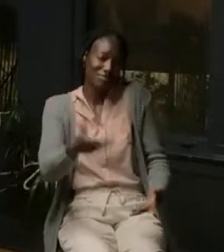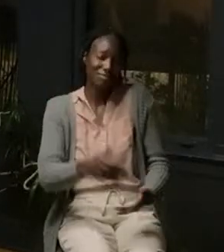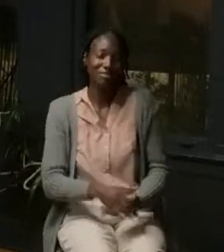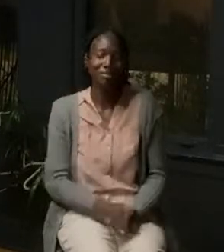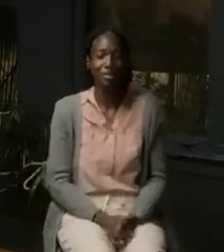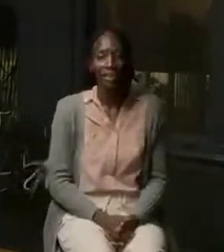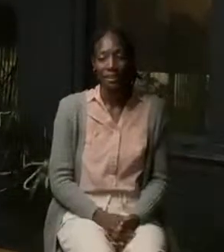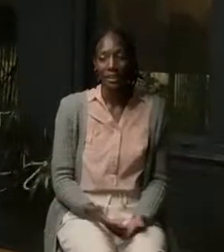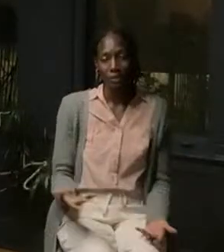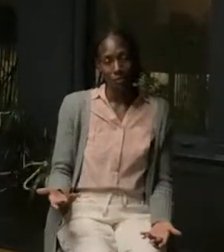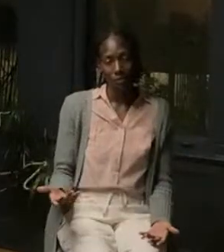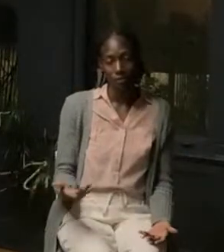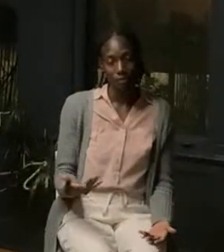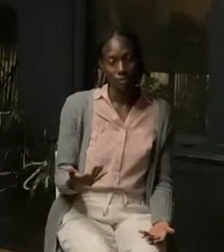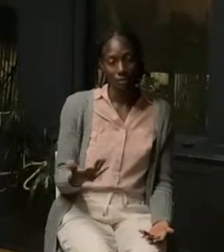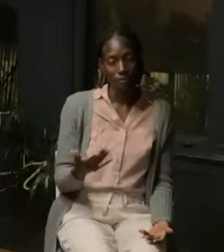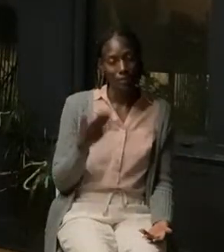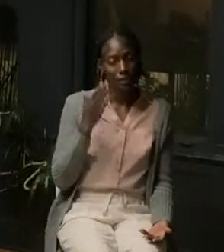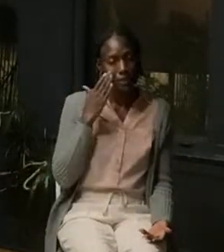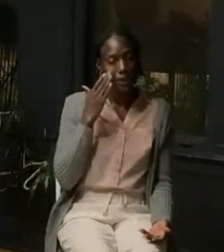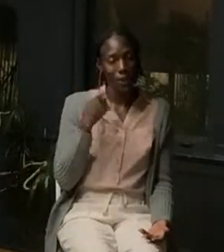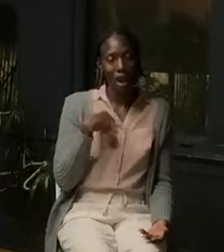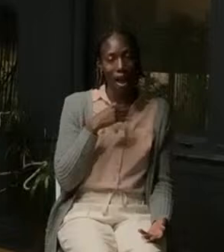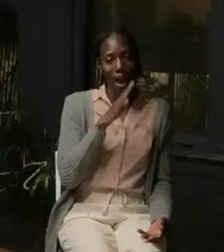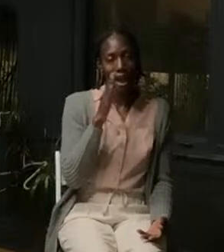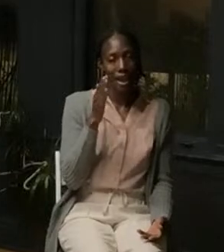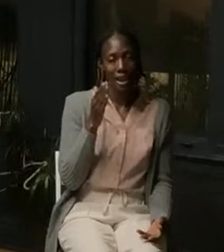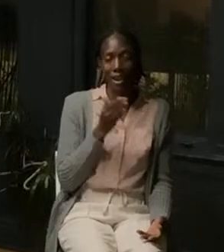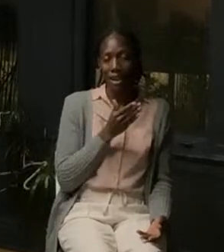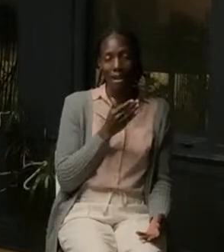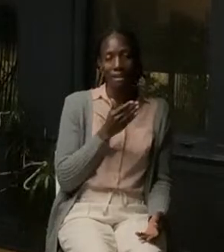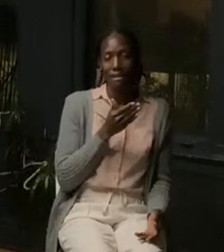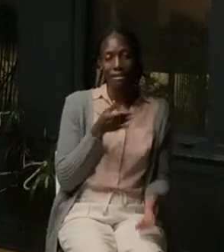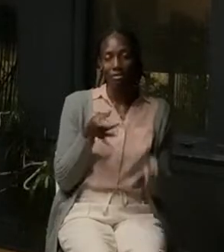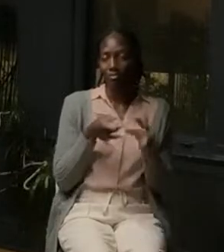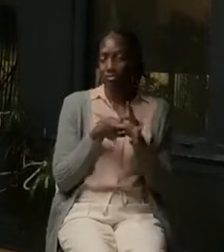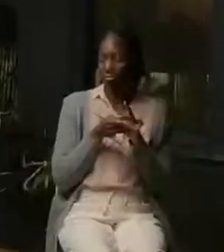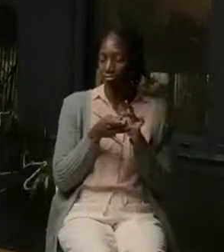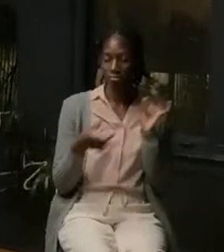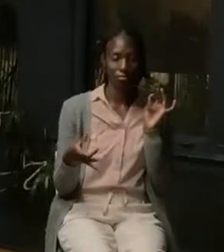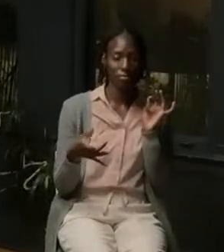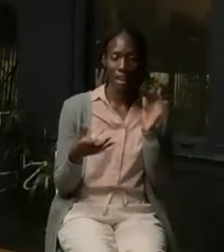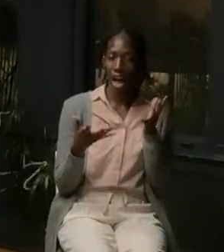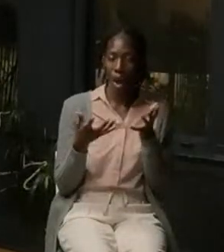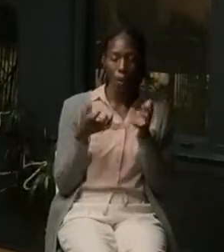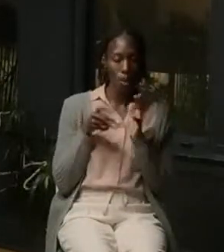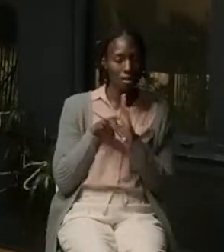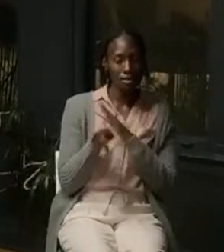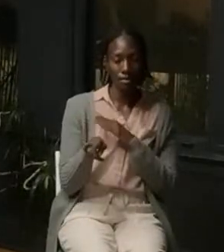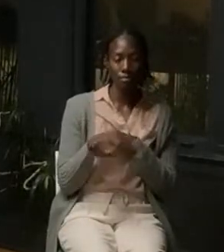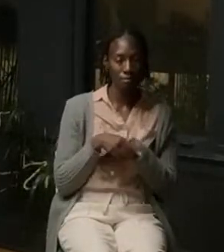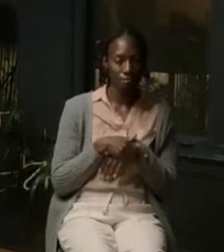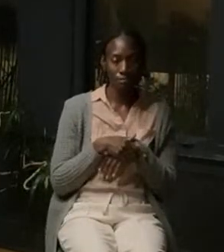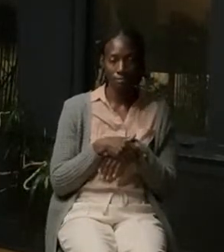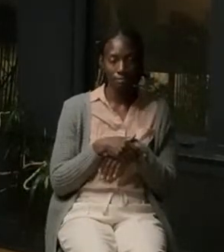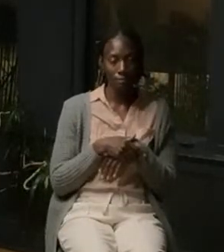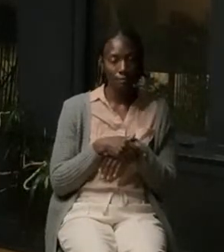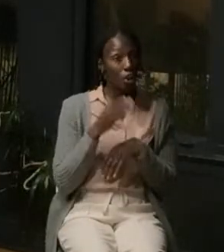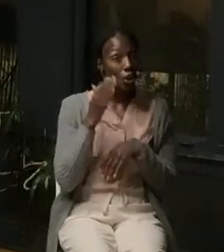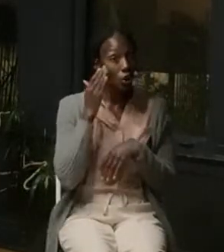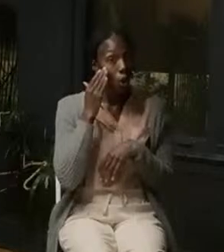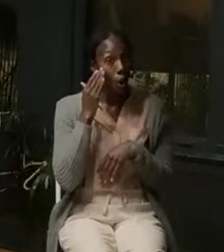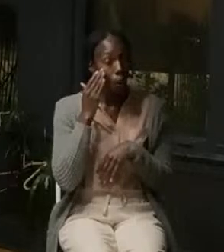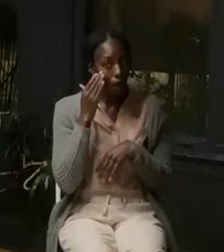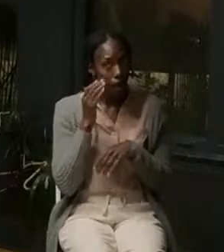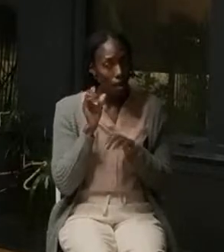As you can see, I never let go of that horrible caprice. I wanted to kill him, knowing I could